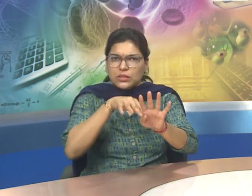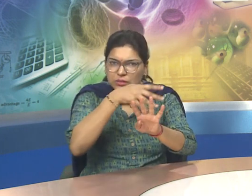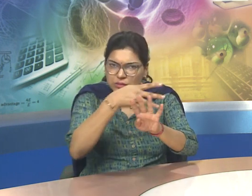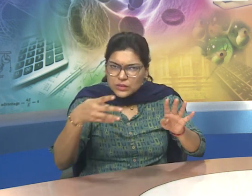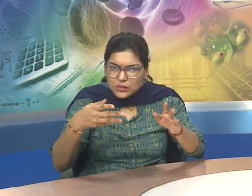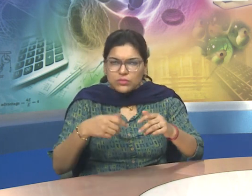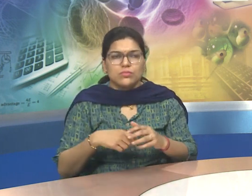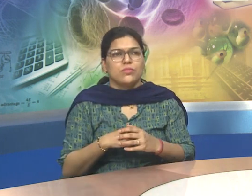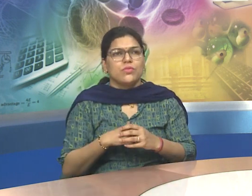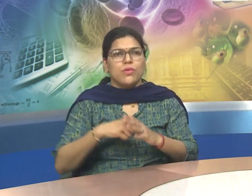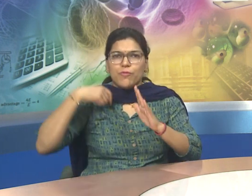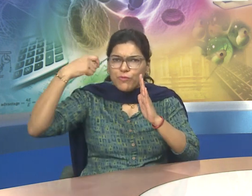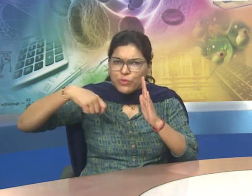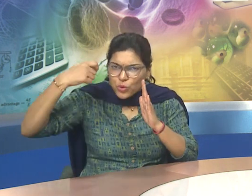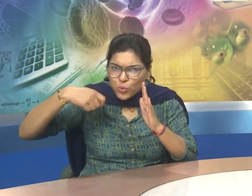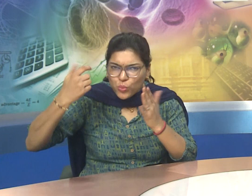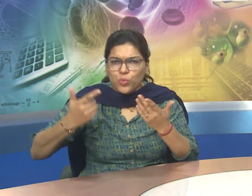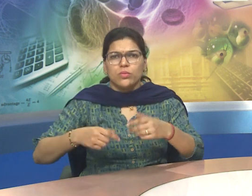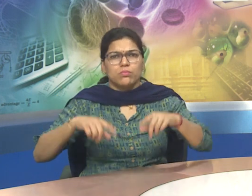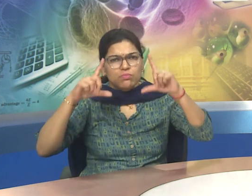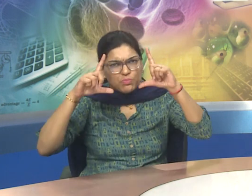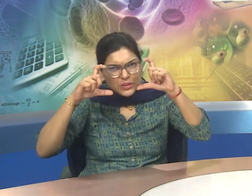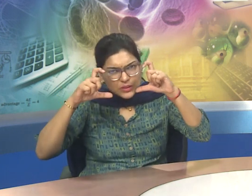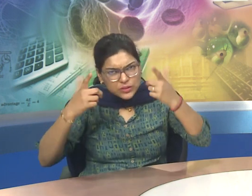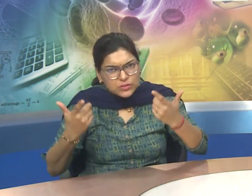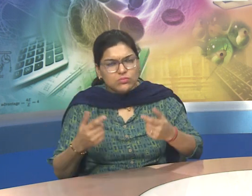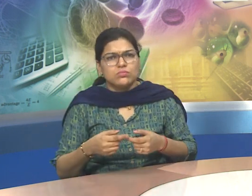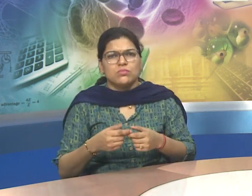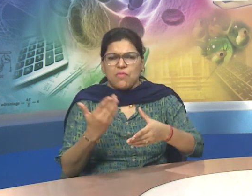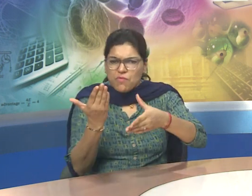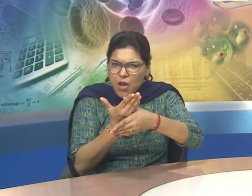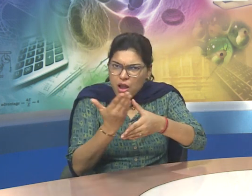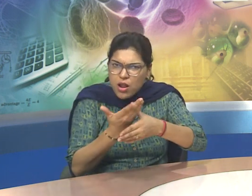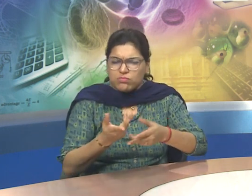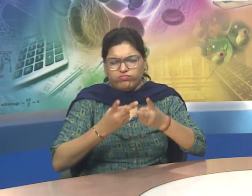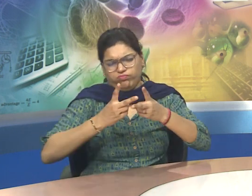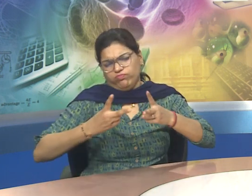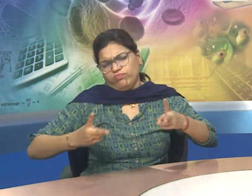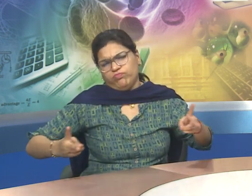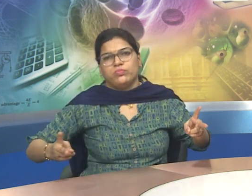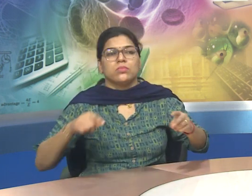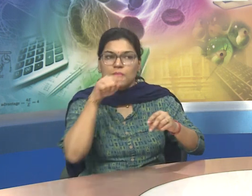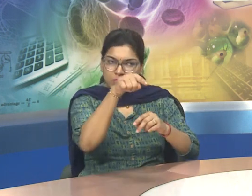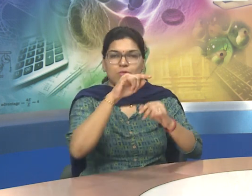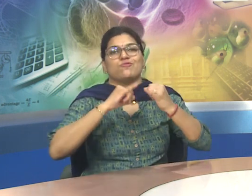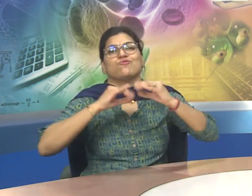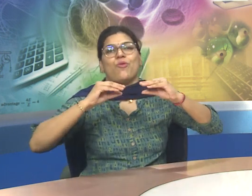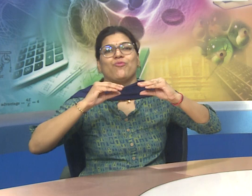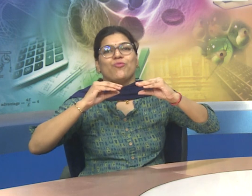the inside software like videos or MS Word files. And there are so many